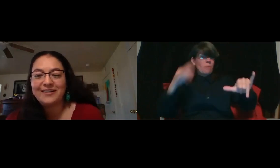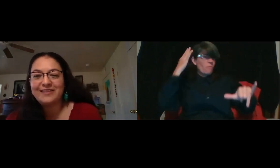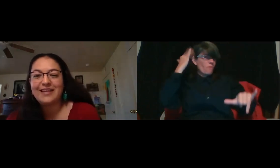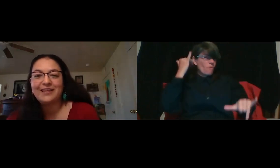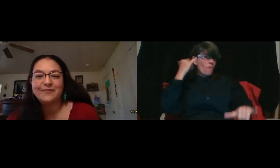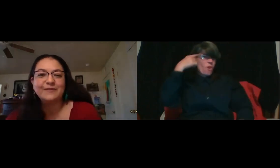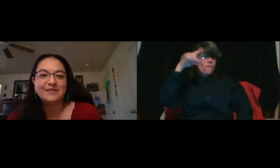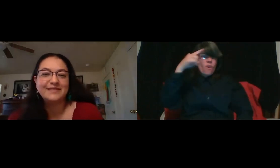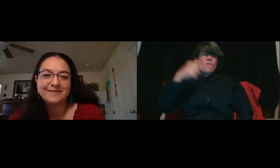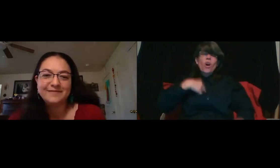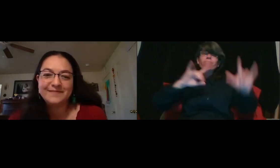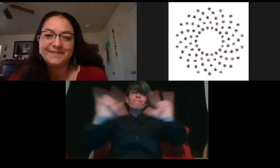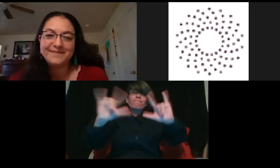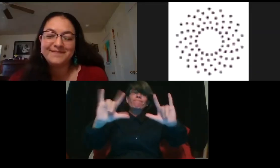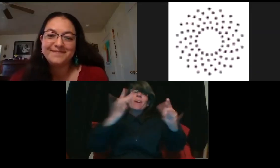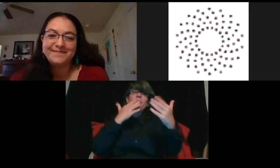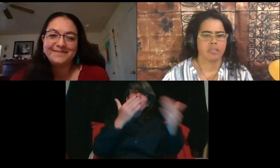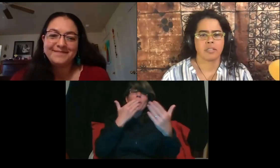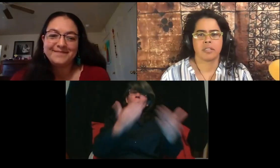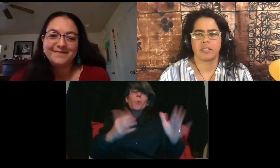Kuntawaha, thank you.